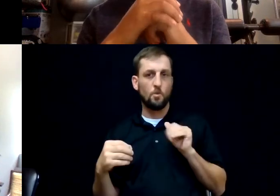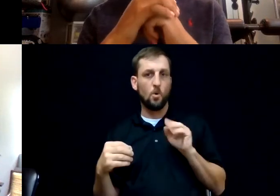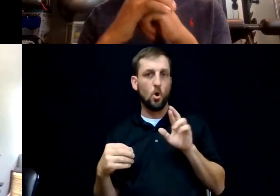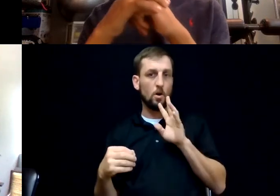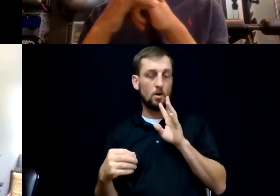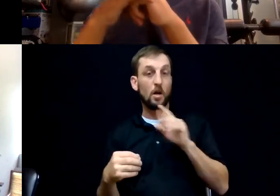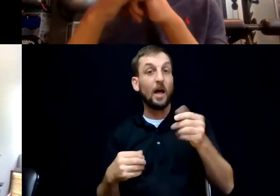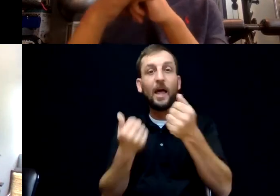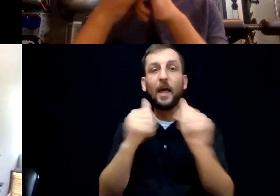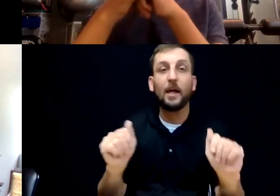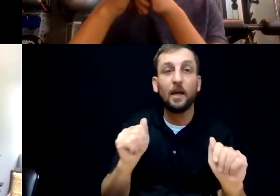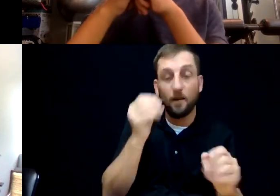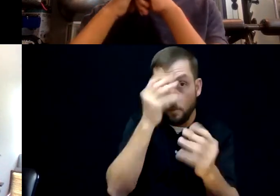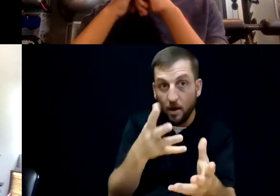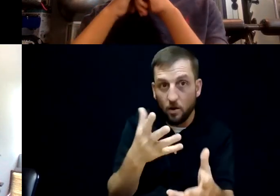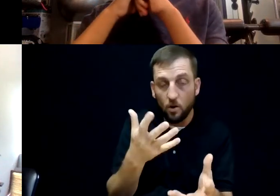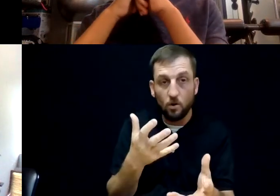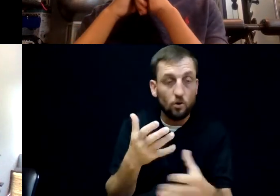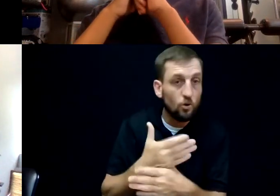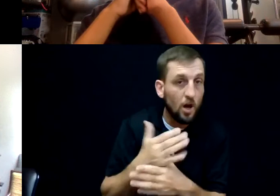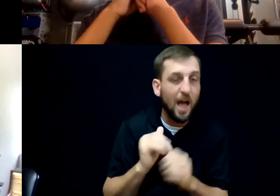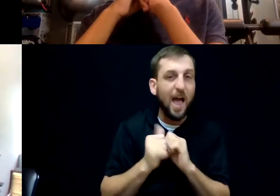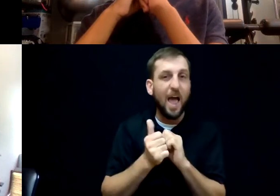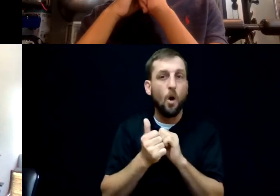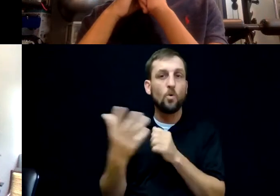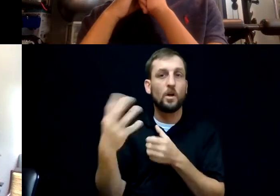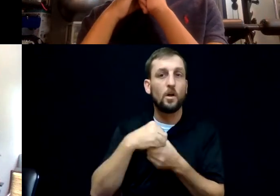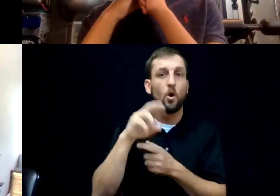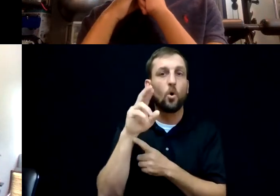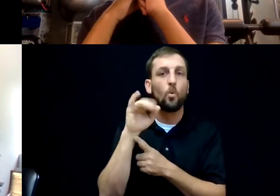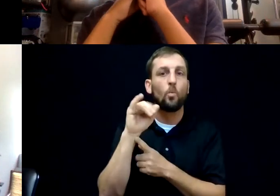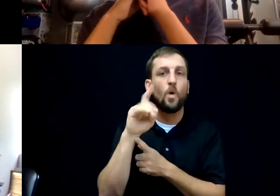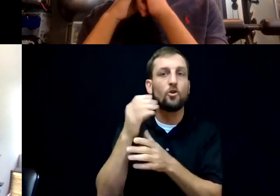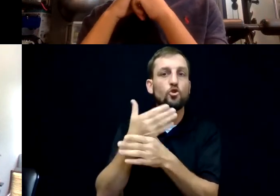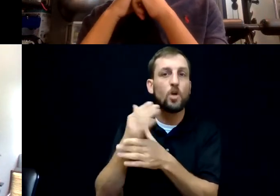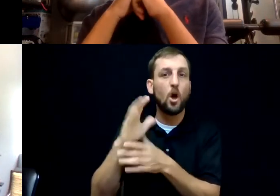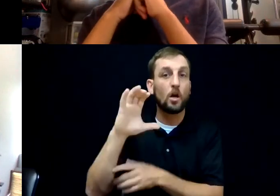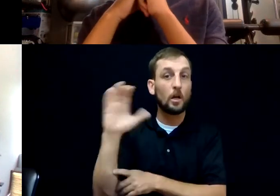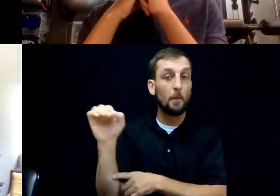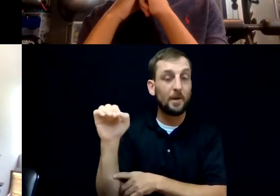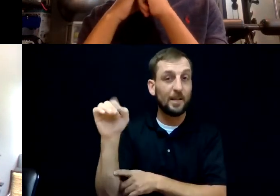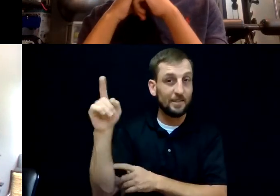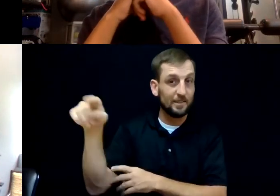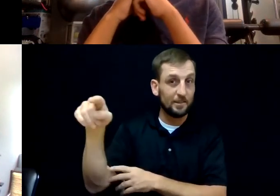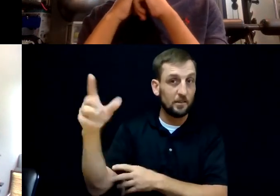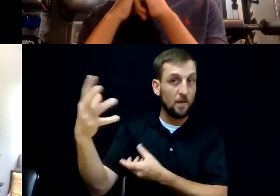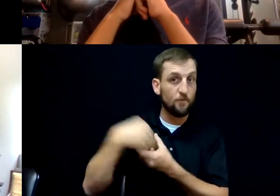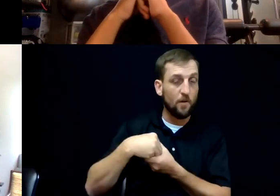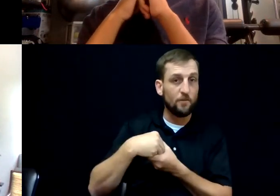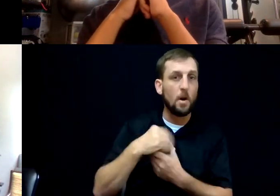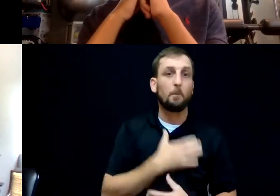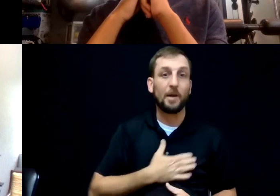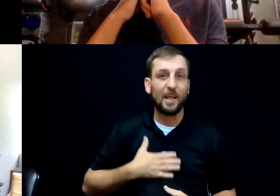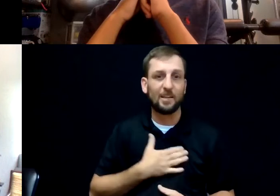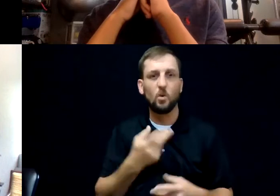information to be shared about how to engage rideshare companies, please, we could talk